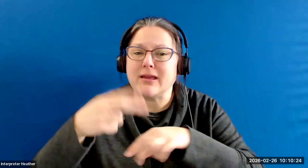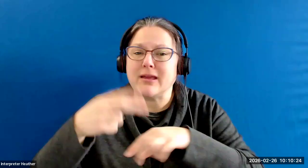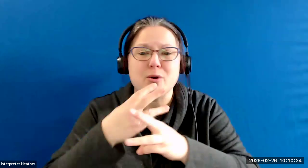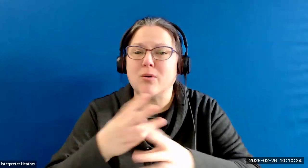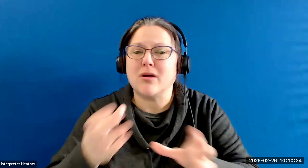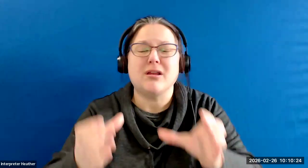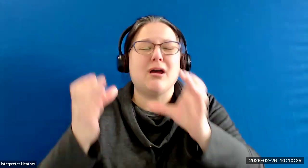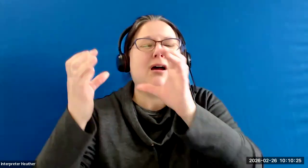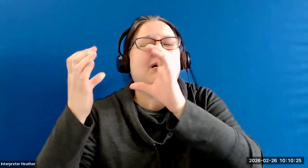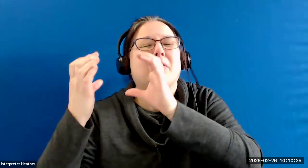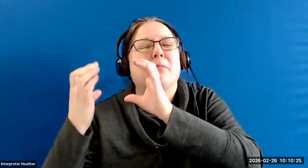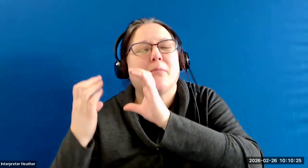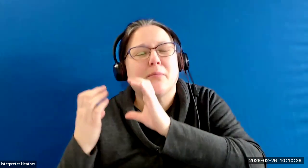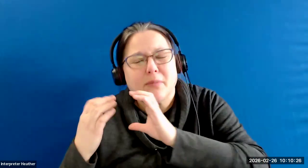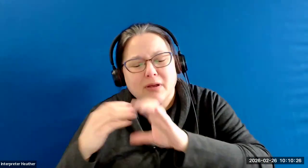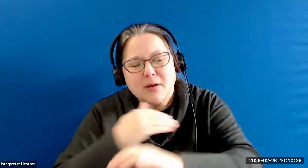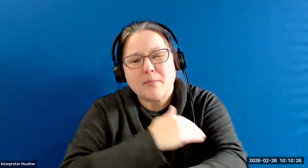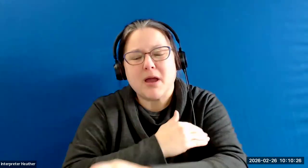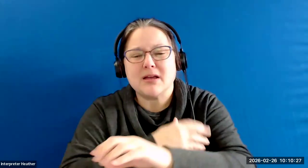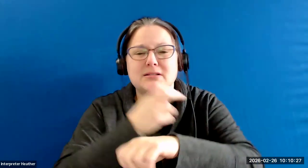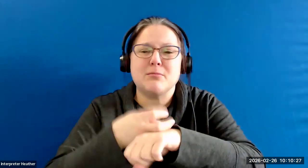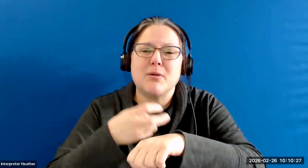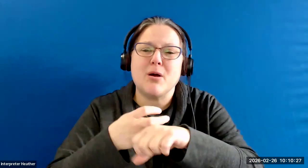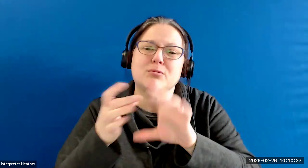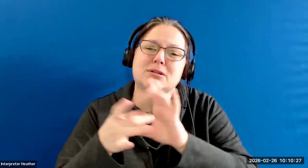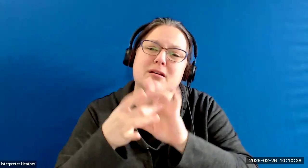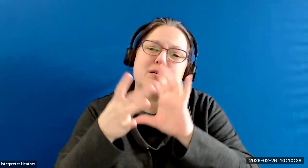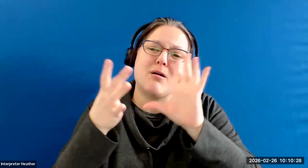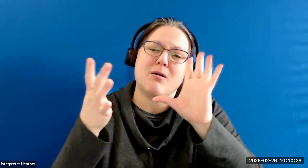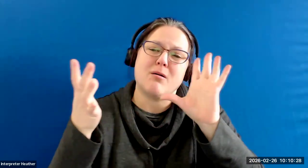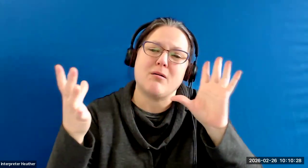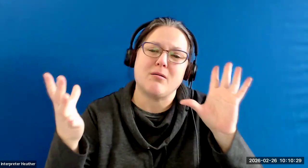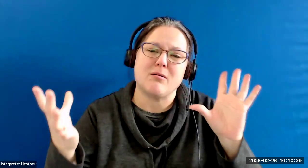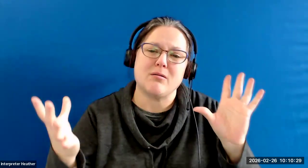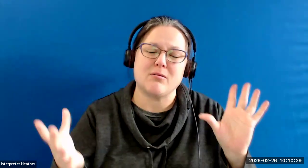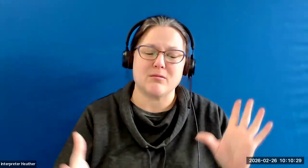in your muscles and bones. Let go, let go, let go.